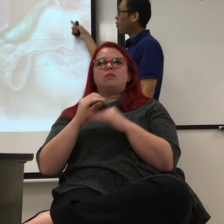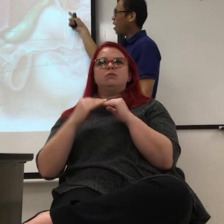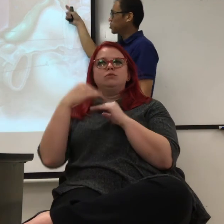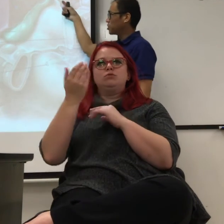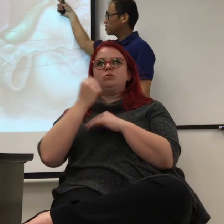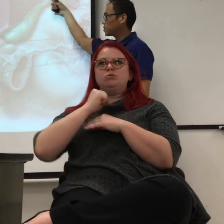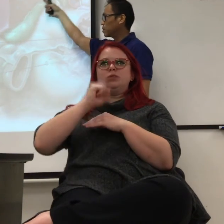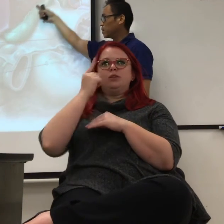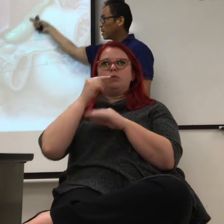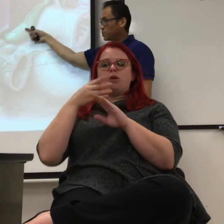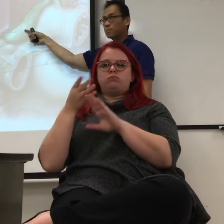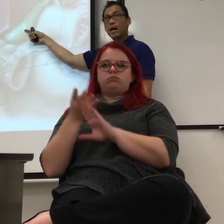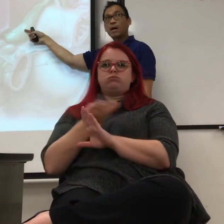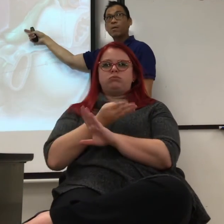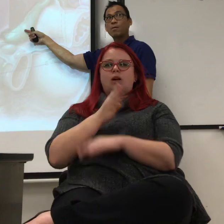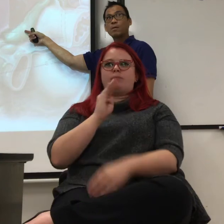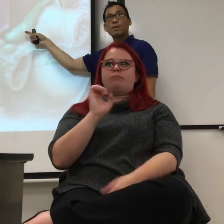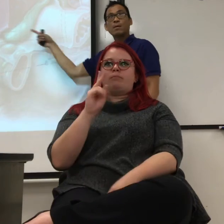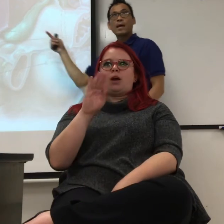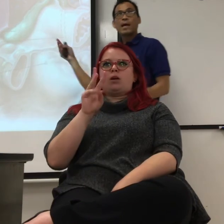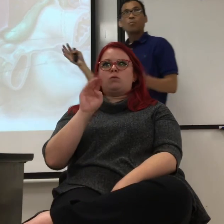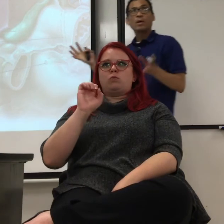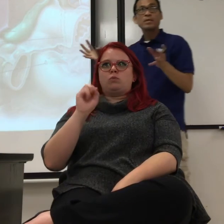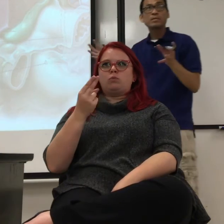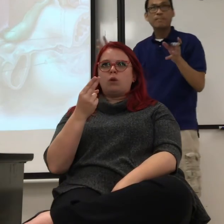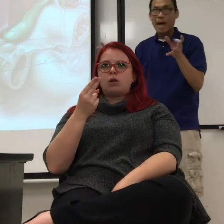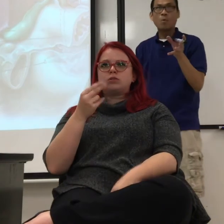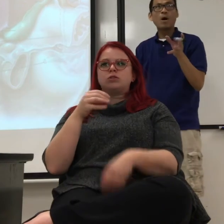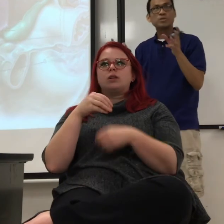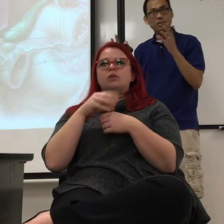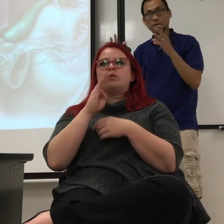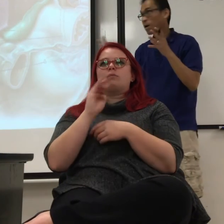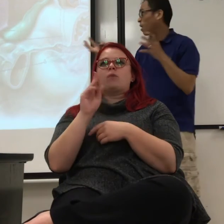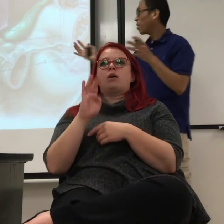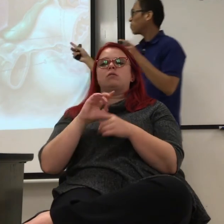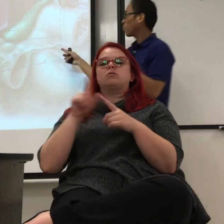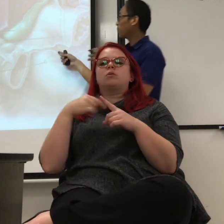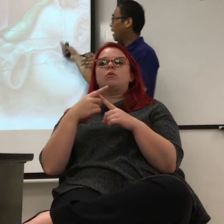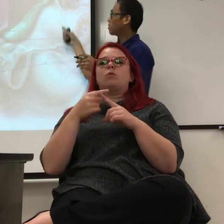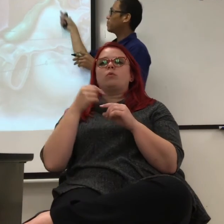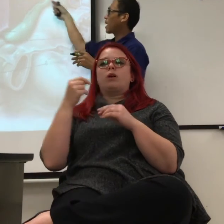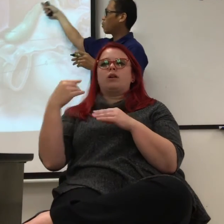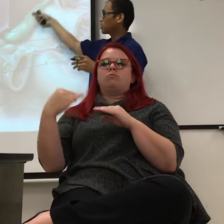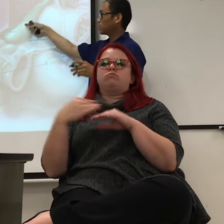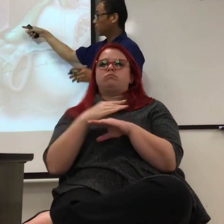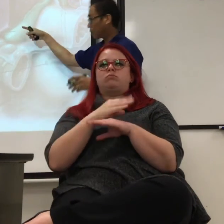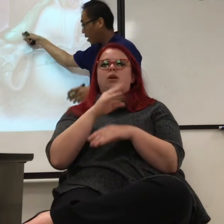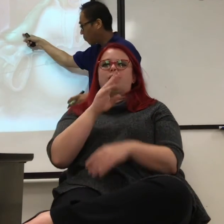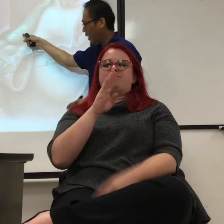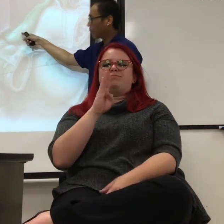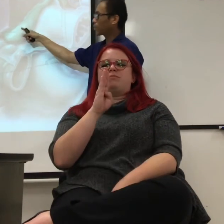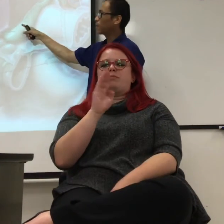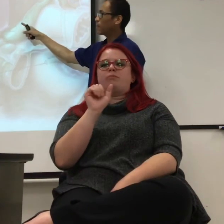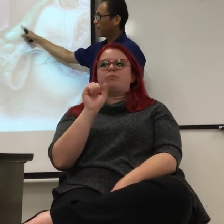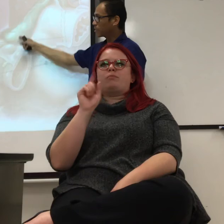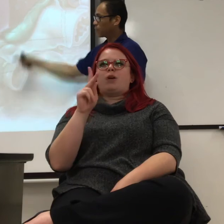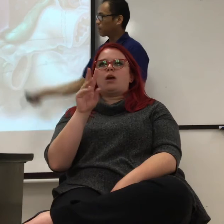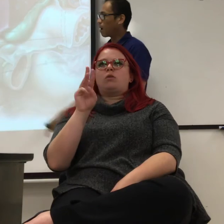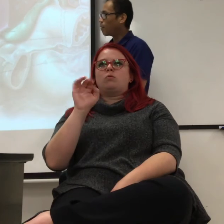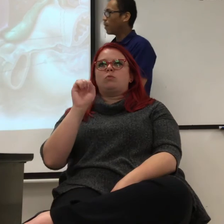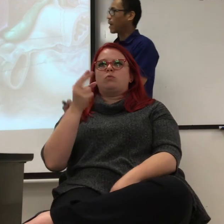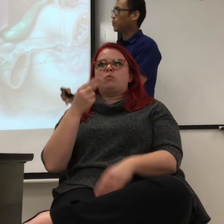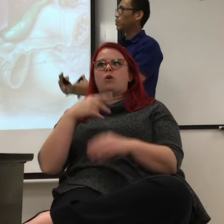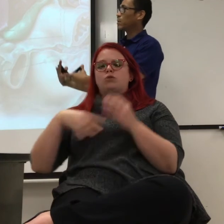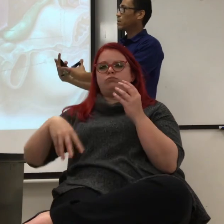it backwashes into bile. And when it's backwashed into when the bile is backwashed into the gallbladder, that's